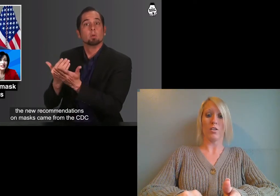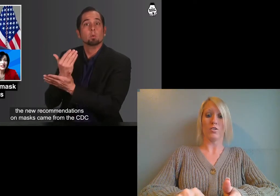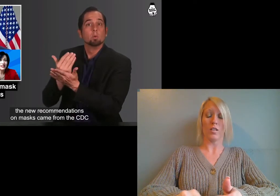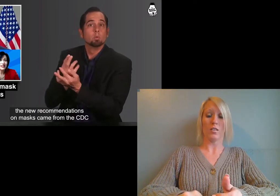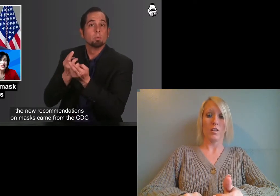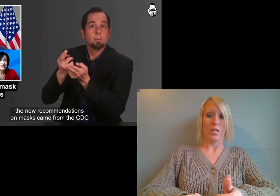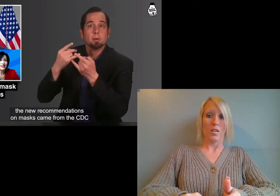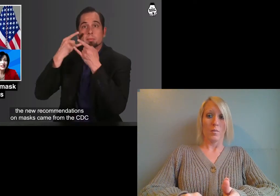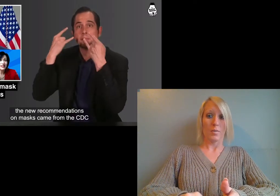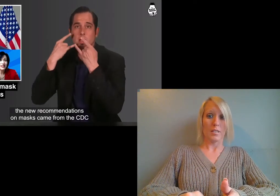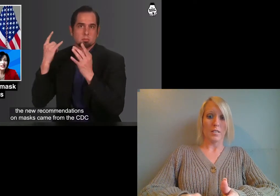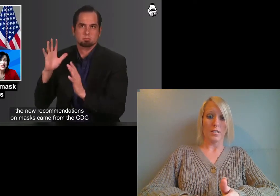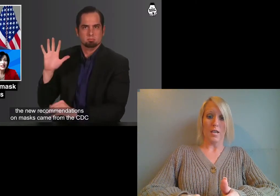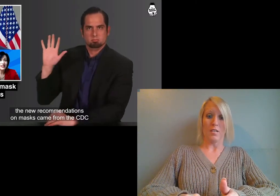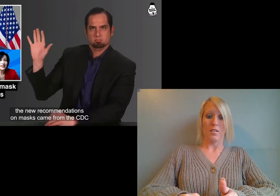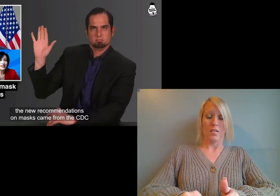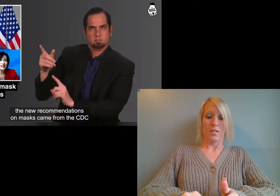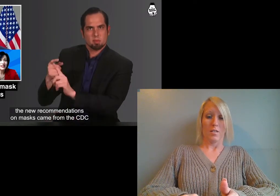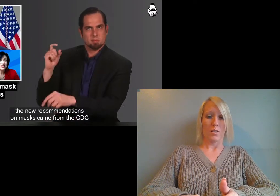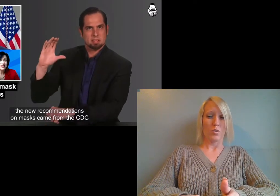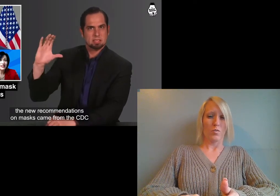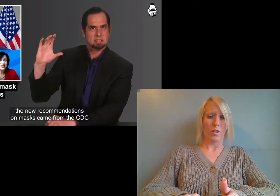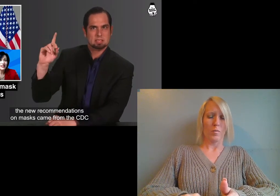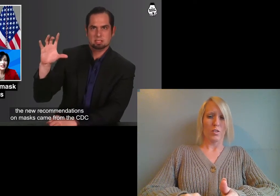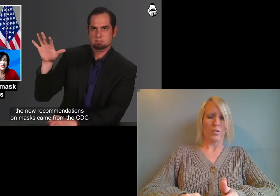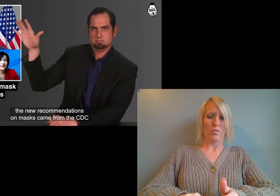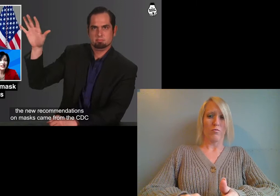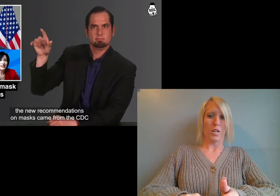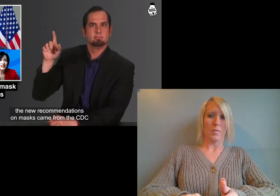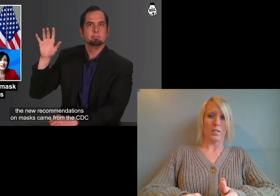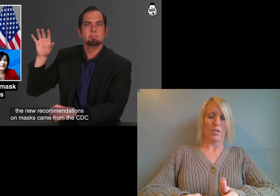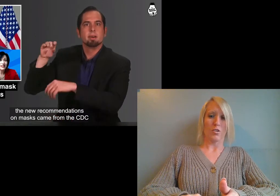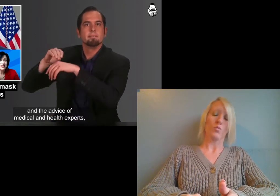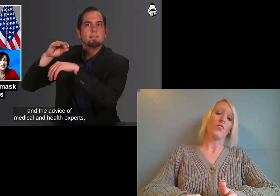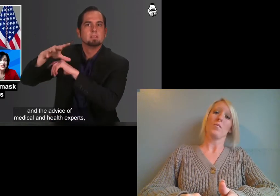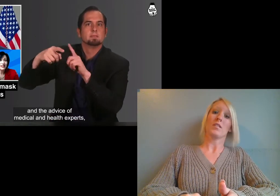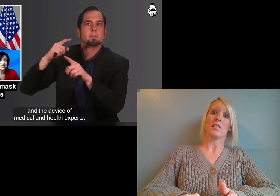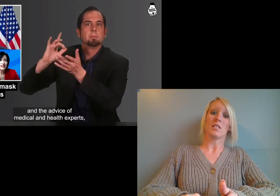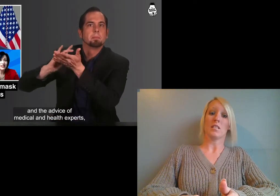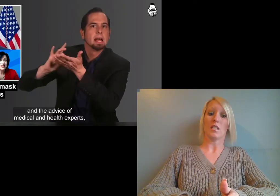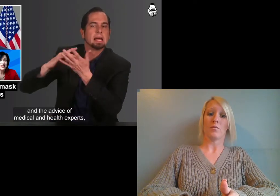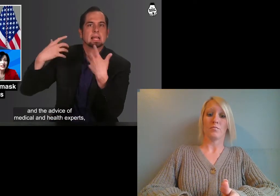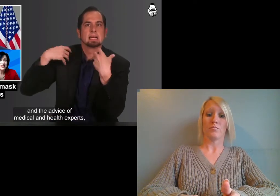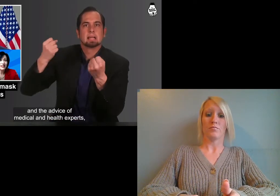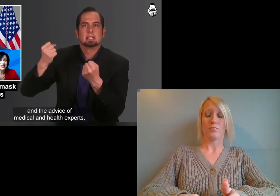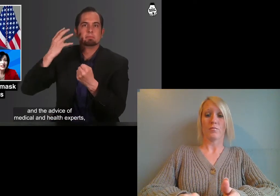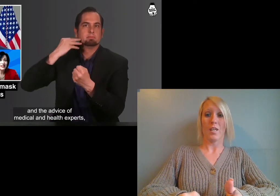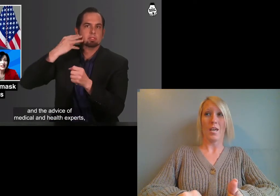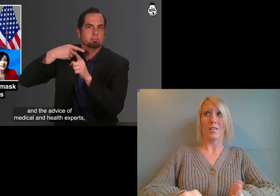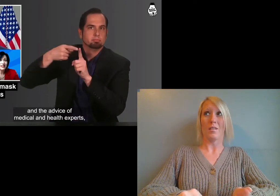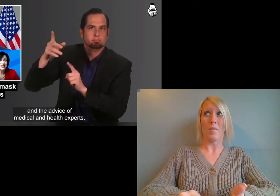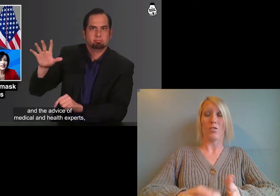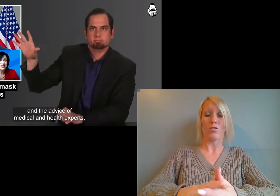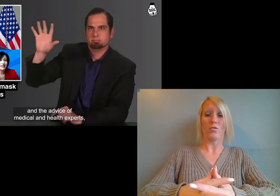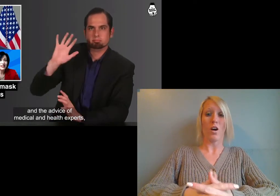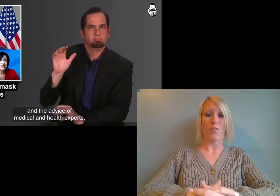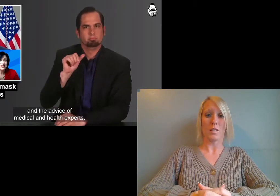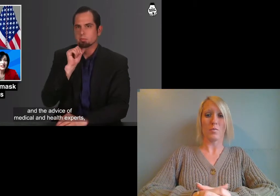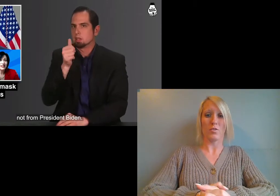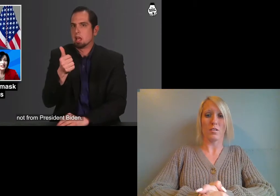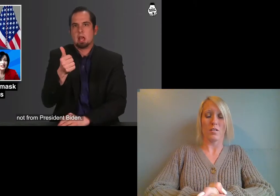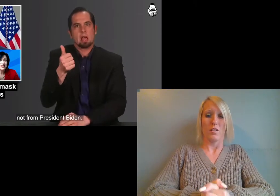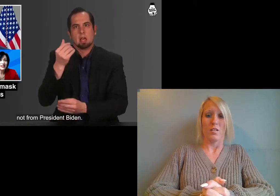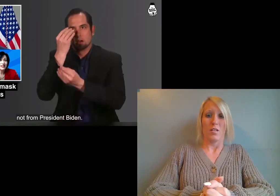Press Secretary Jen Psaki said that the new recommendations were from the CDC and the medical and